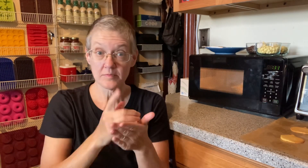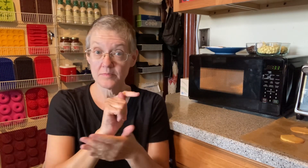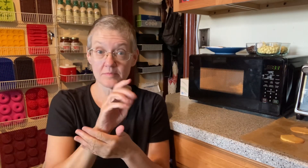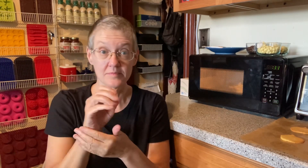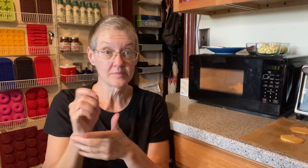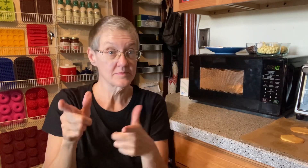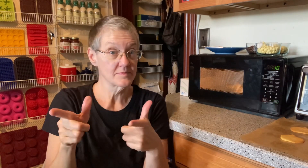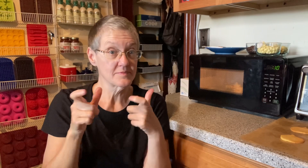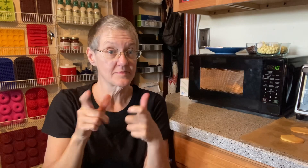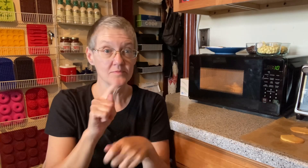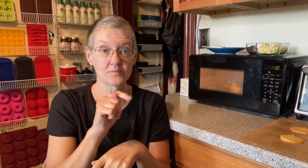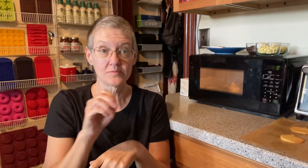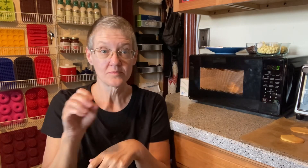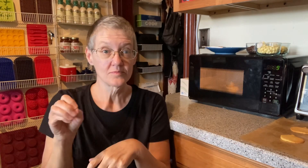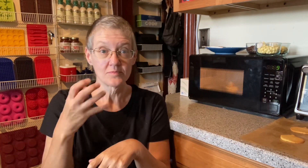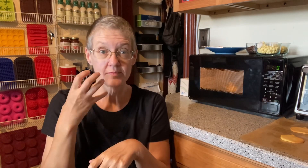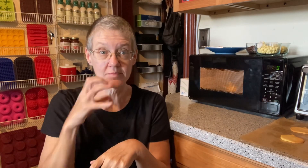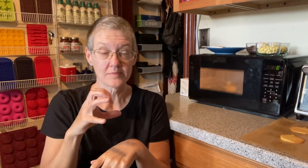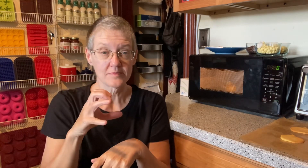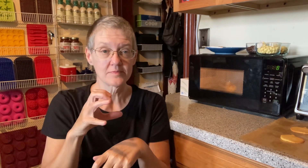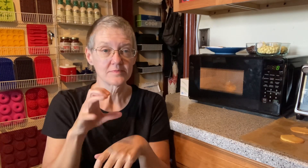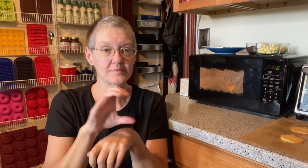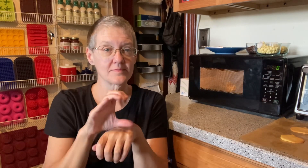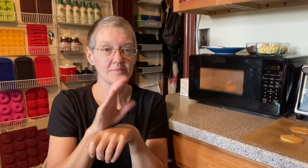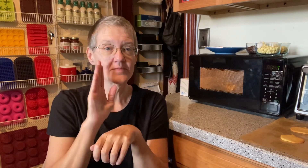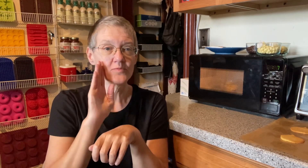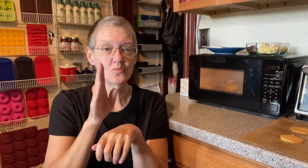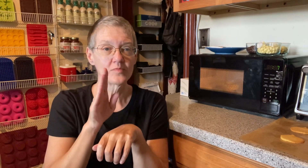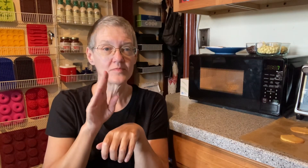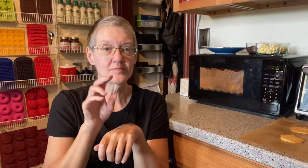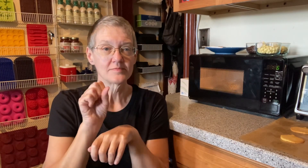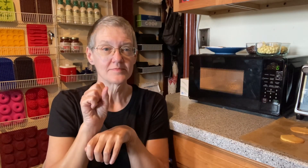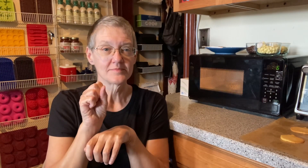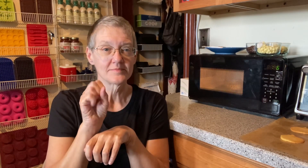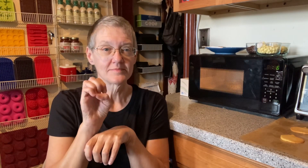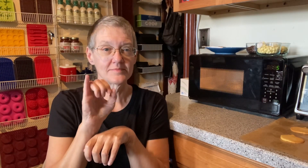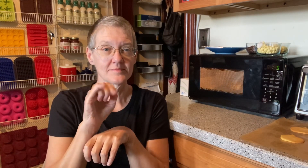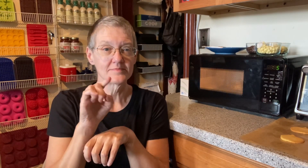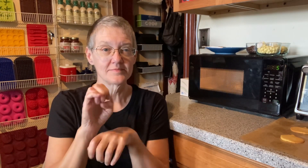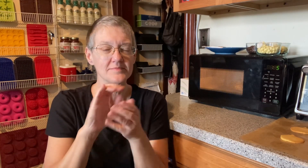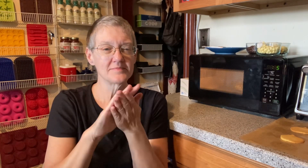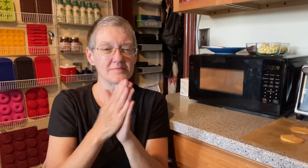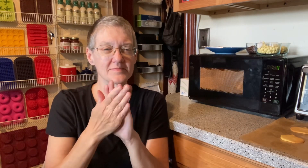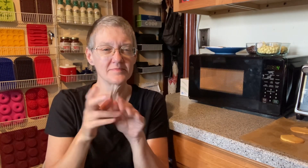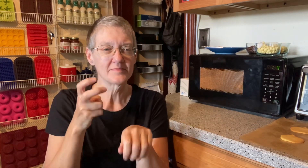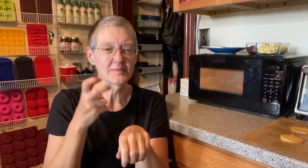If you cook it too fast or too hot, the chocolate's going to seize up, get hard and